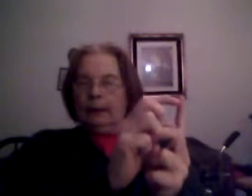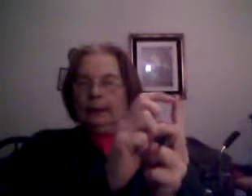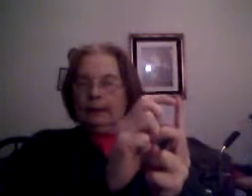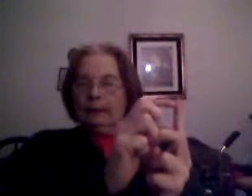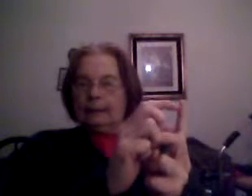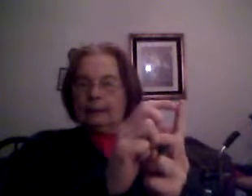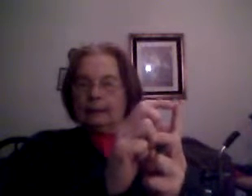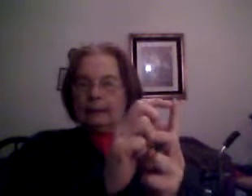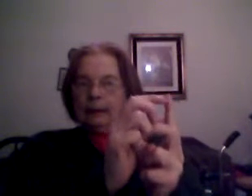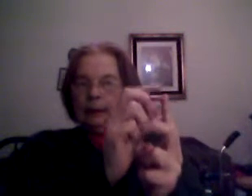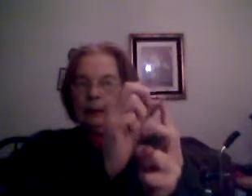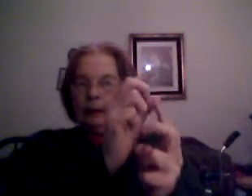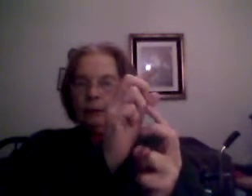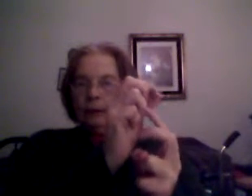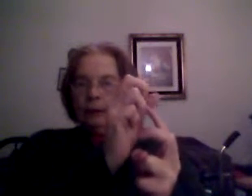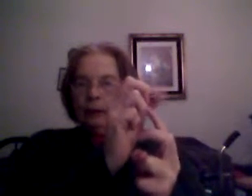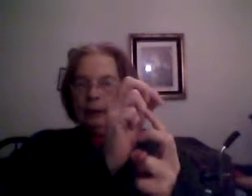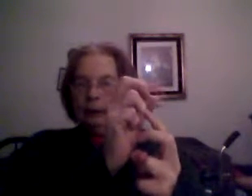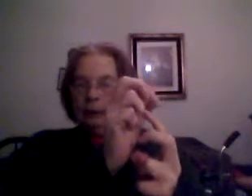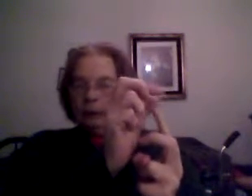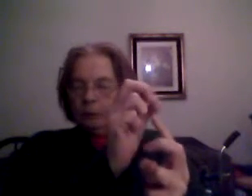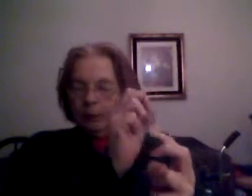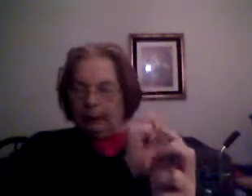like this so that it could be sprayed.